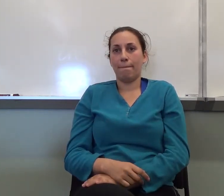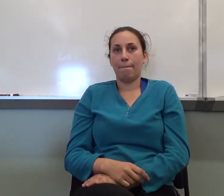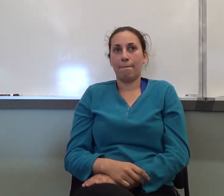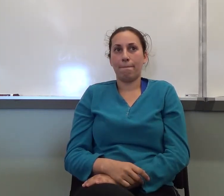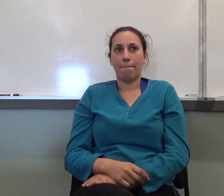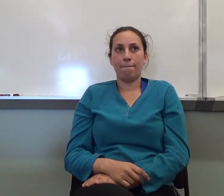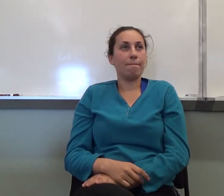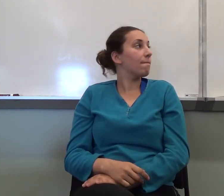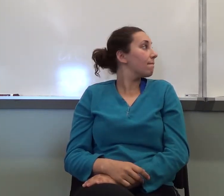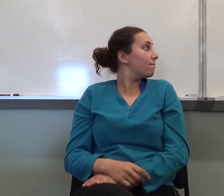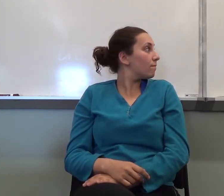And this gives you